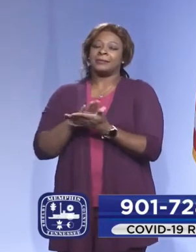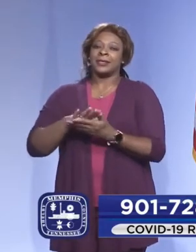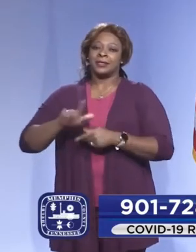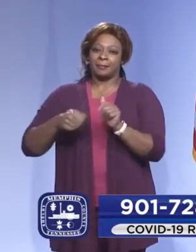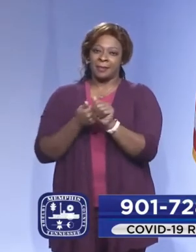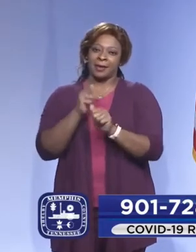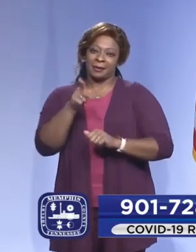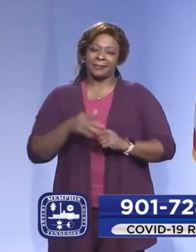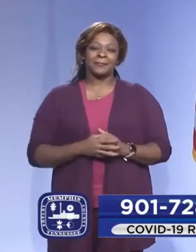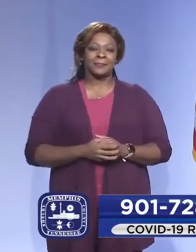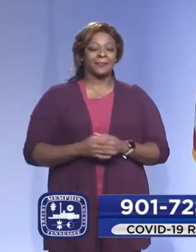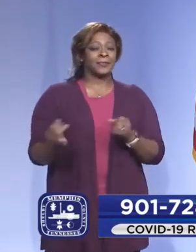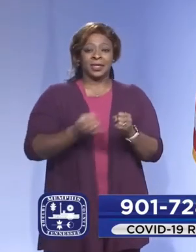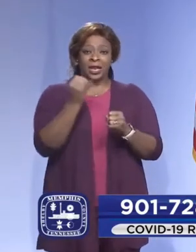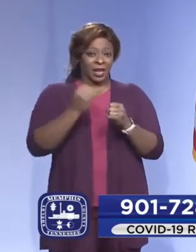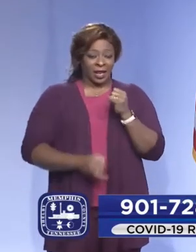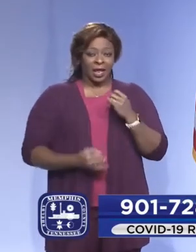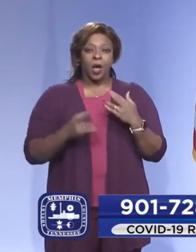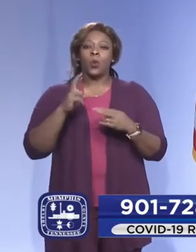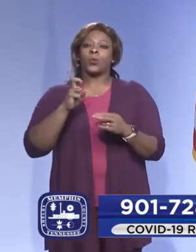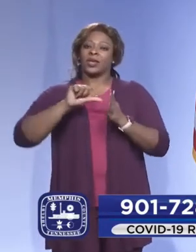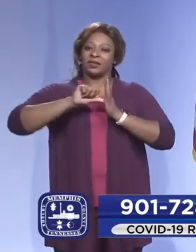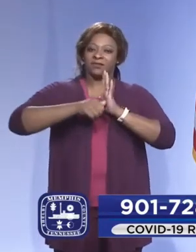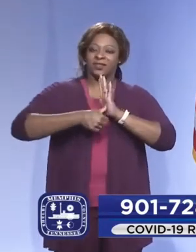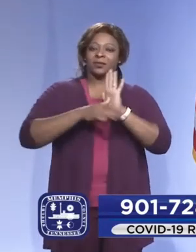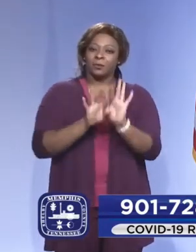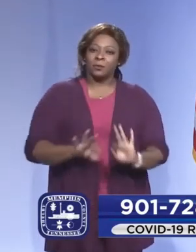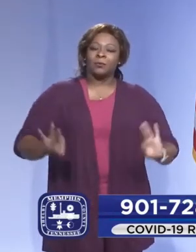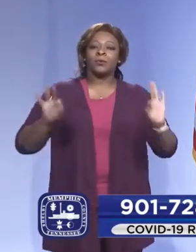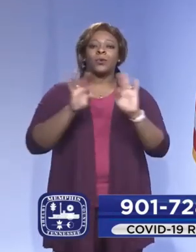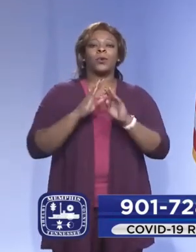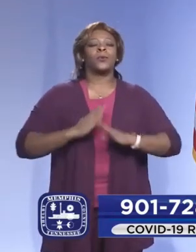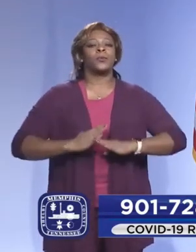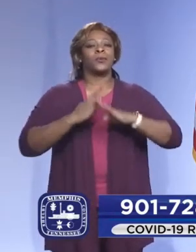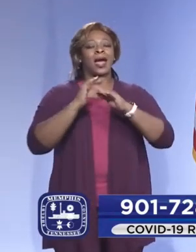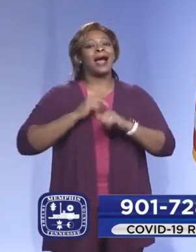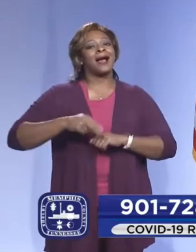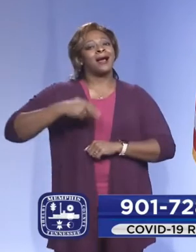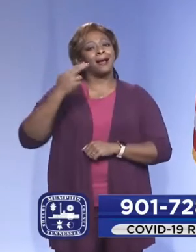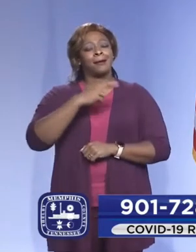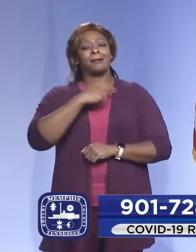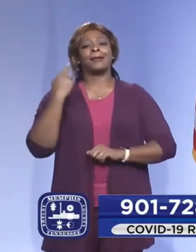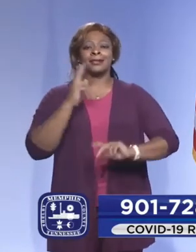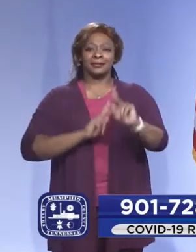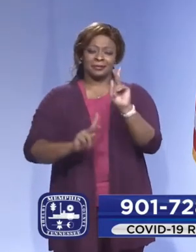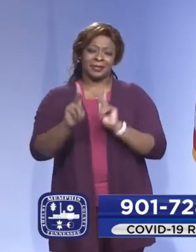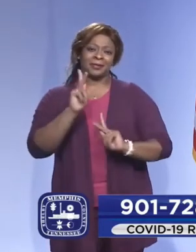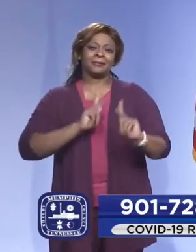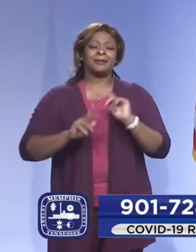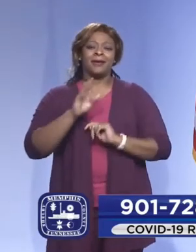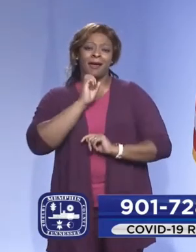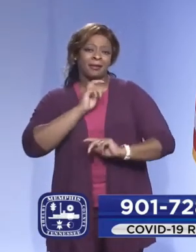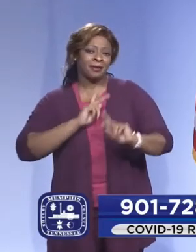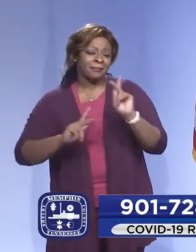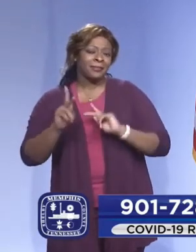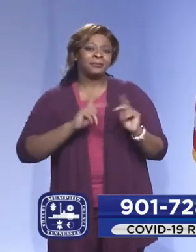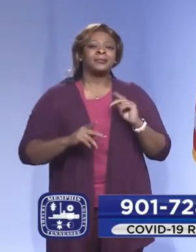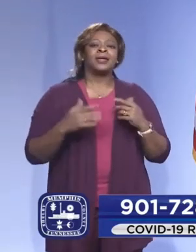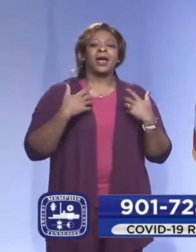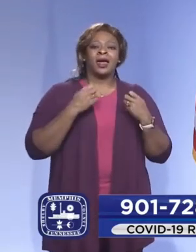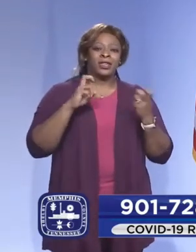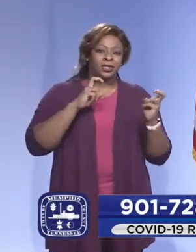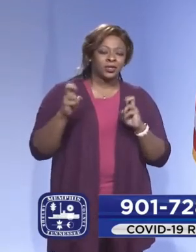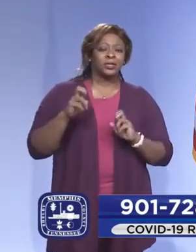sanitizer. Lastly, I want to reinforce the importance of protecting our most vulnerable. And in Shelby County, that's